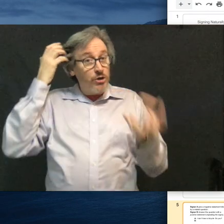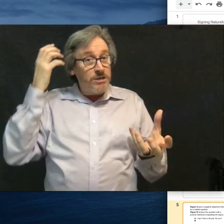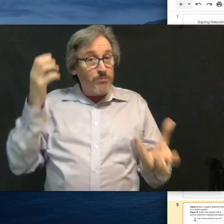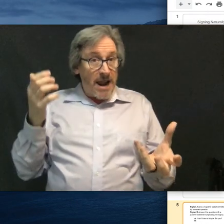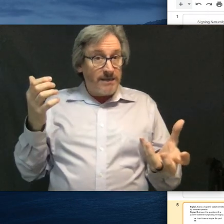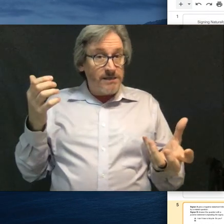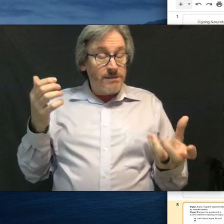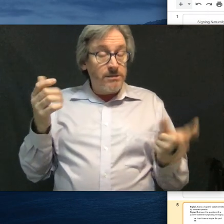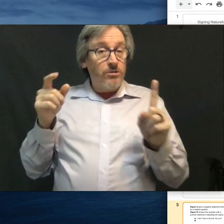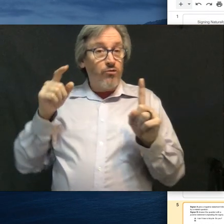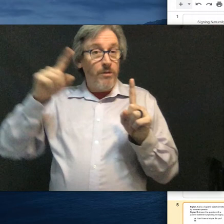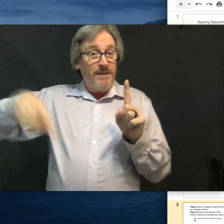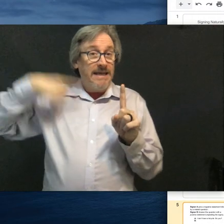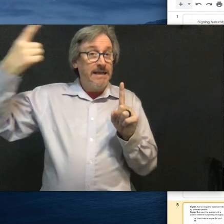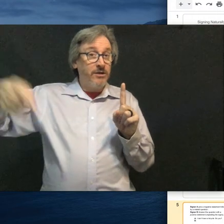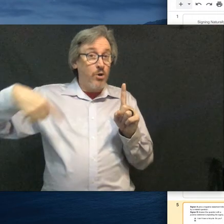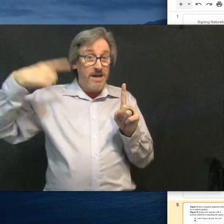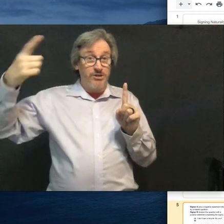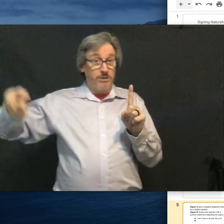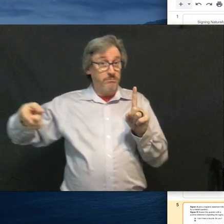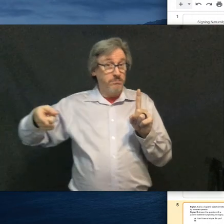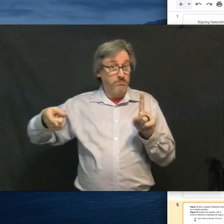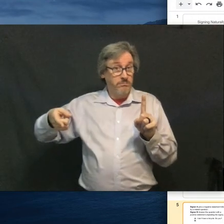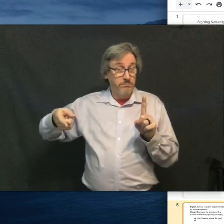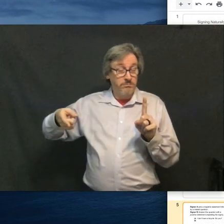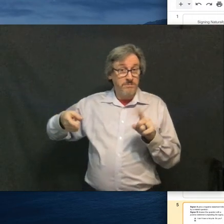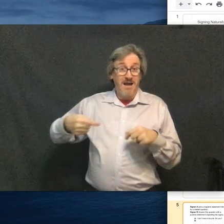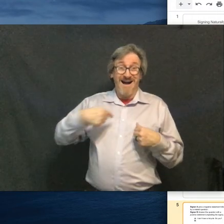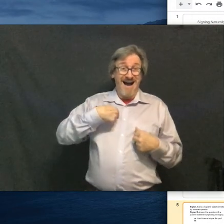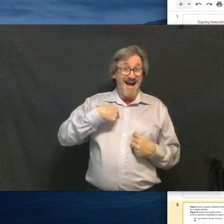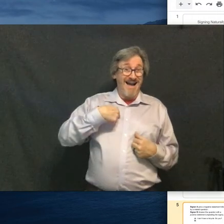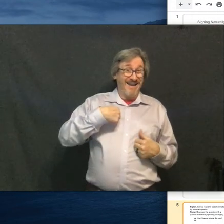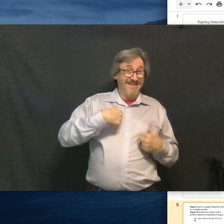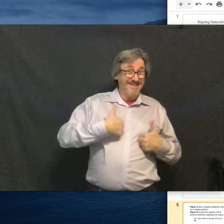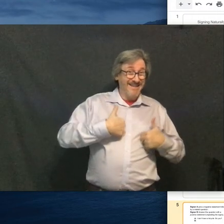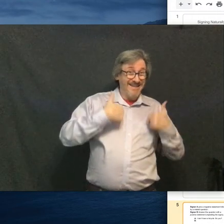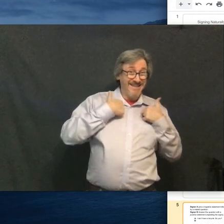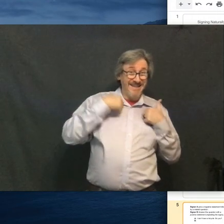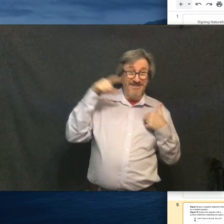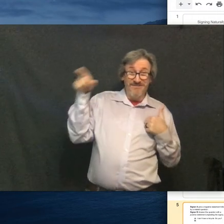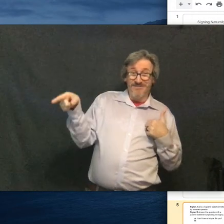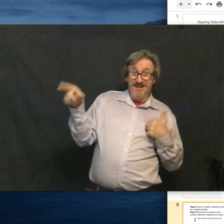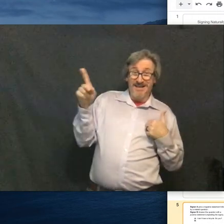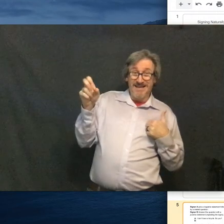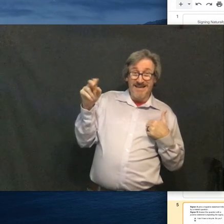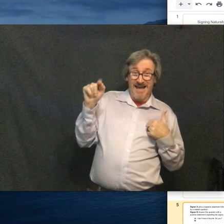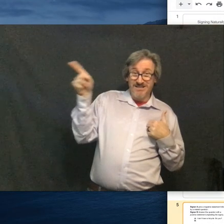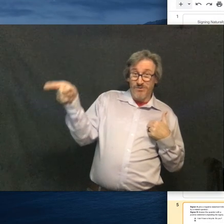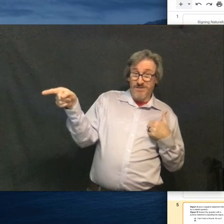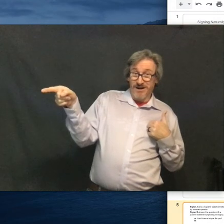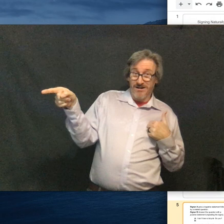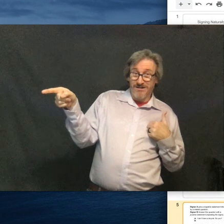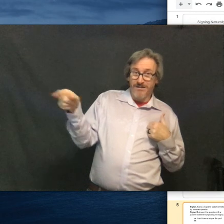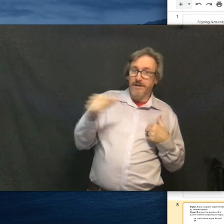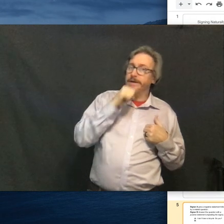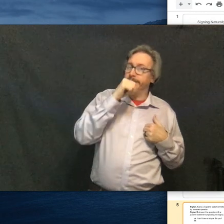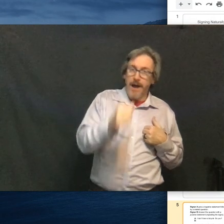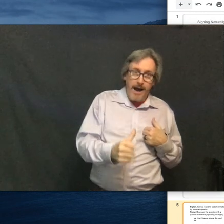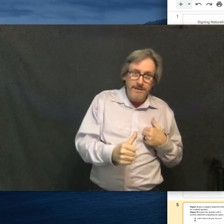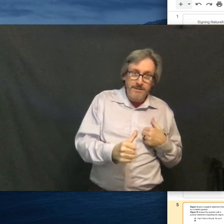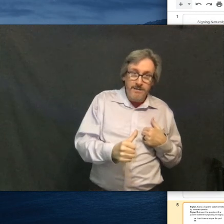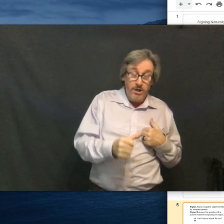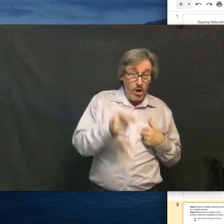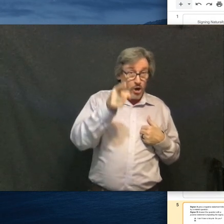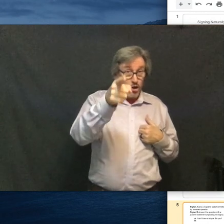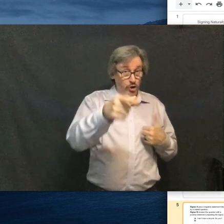it's good to practice repeating the question. I live Kent over there?